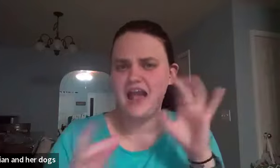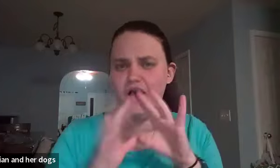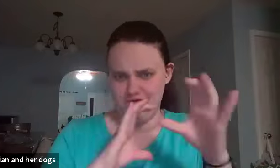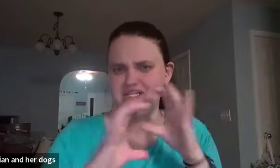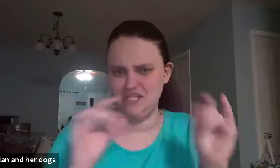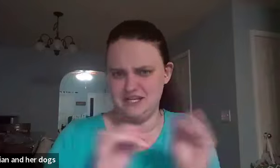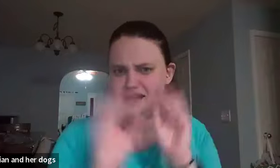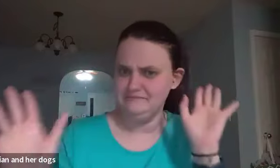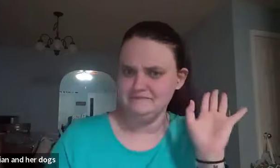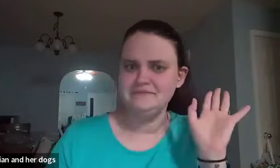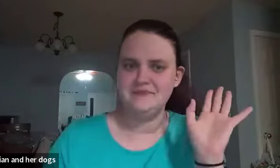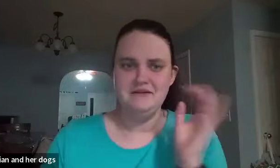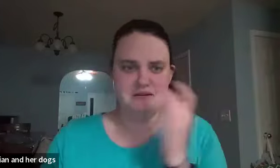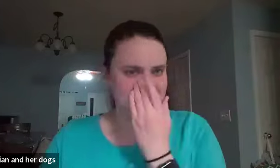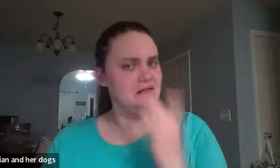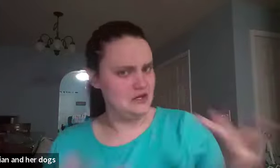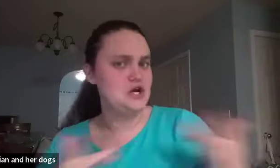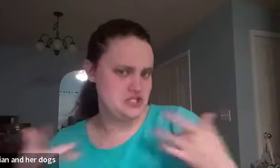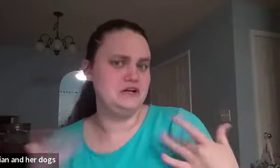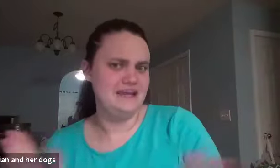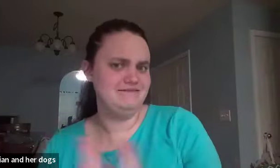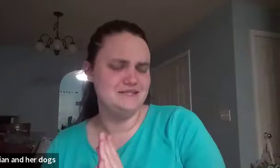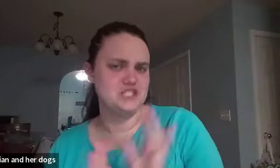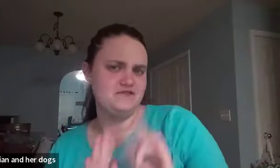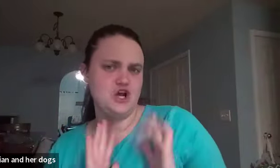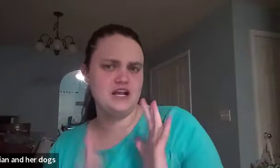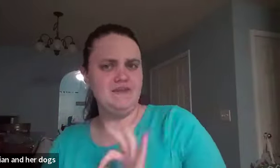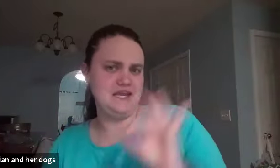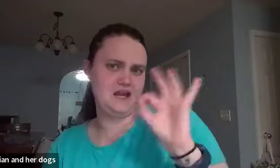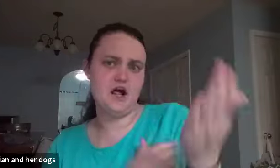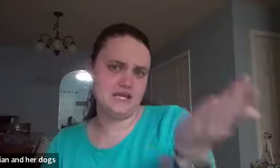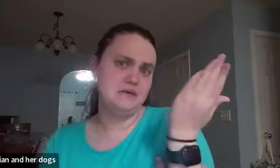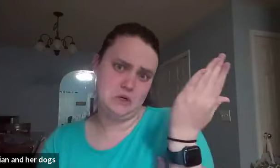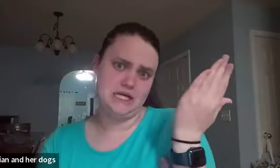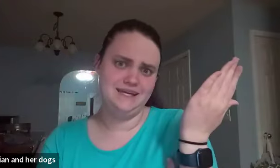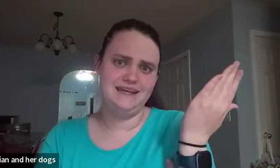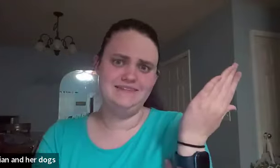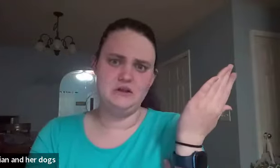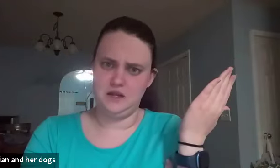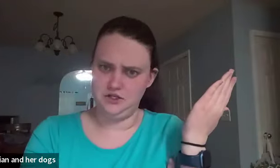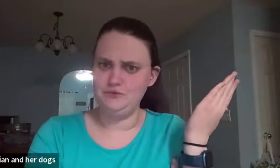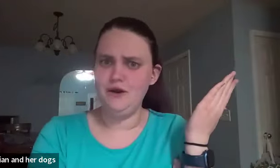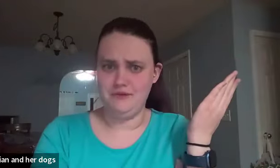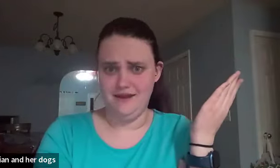that conversation kind of being a little concerning, especially if you're talking at like 9 o'clock in the morning and they're like, are you